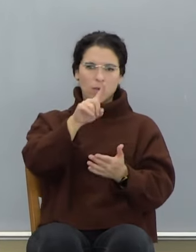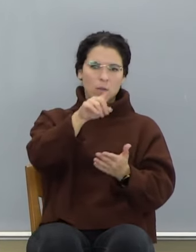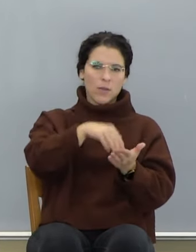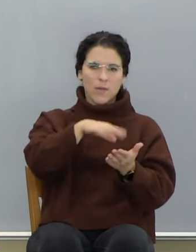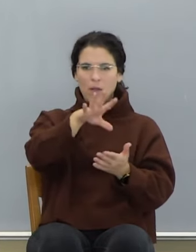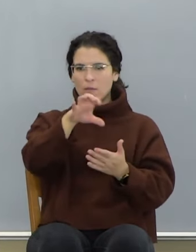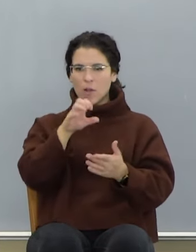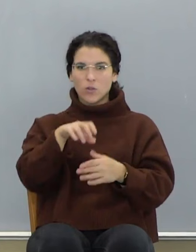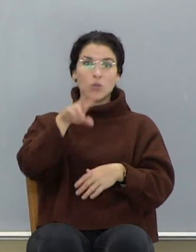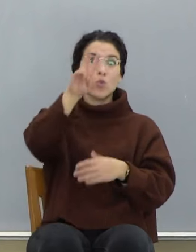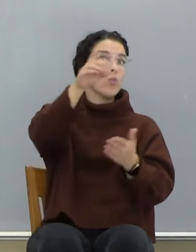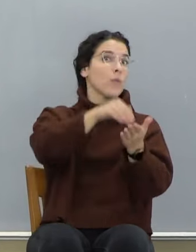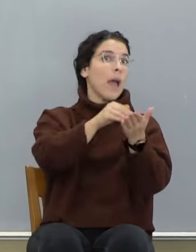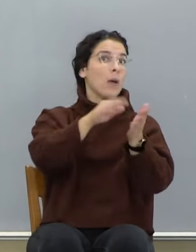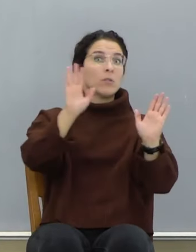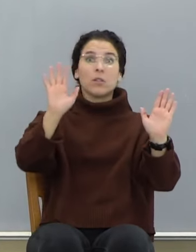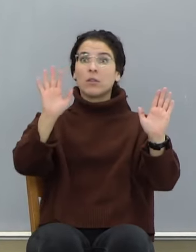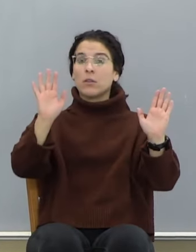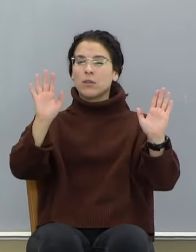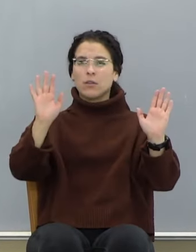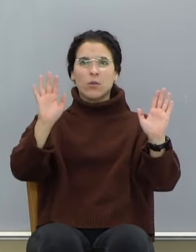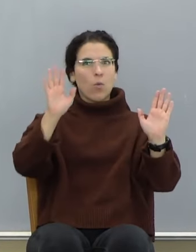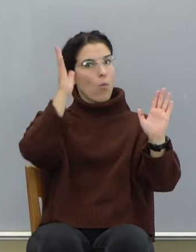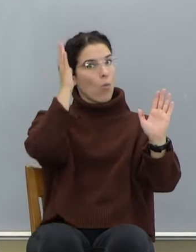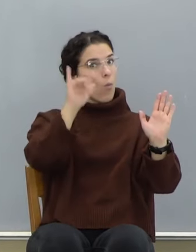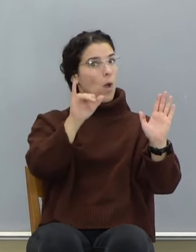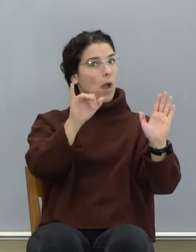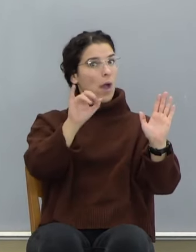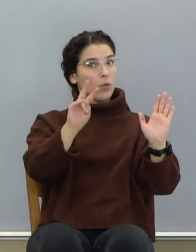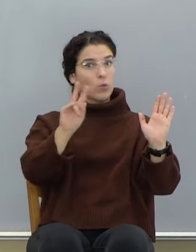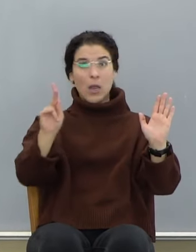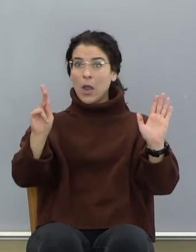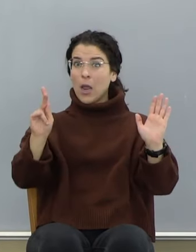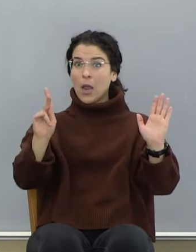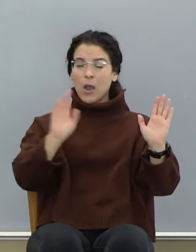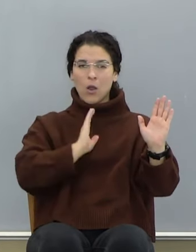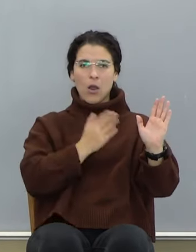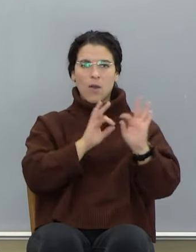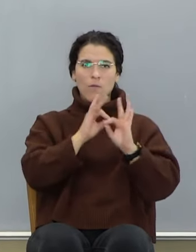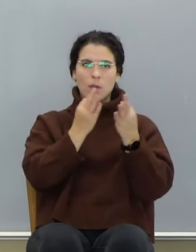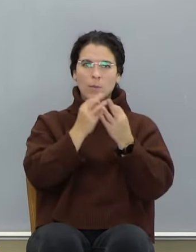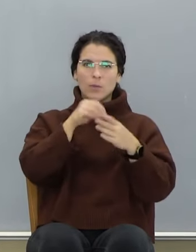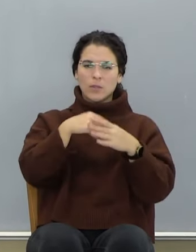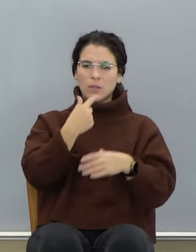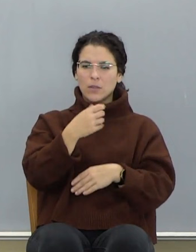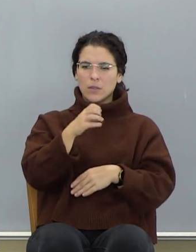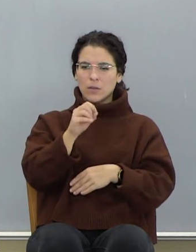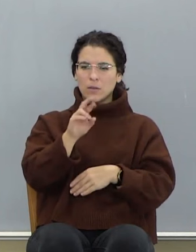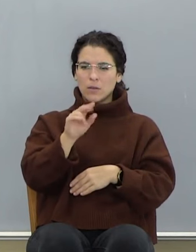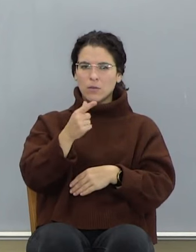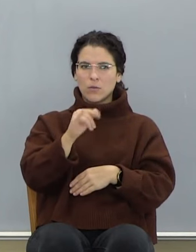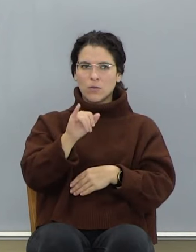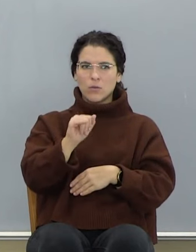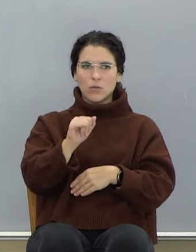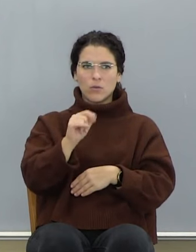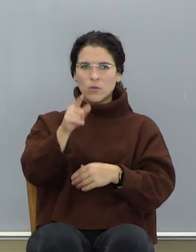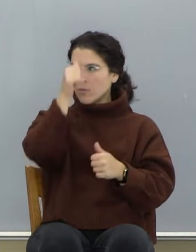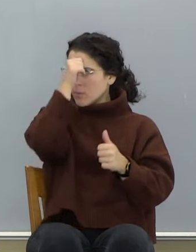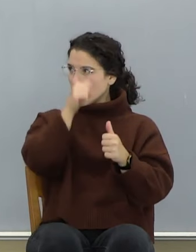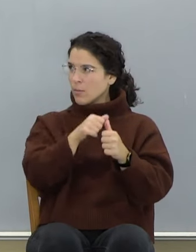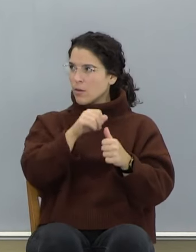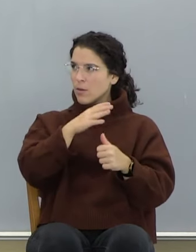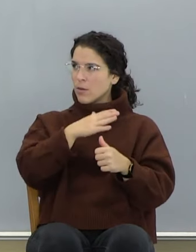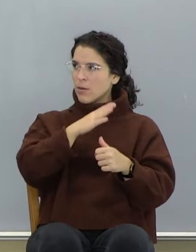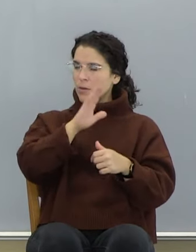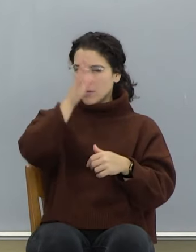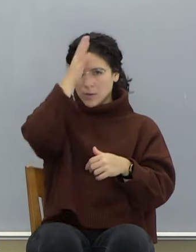1,500, 2,000, Y2K. Our family was in Georgia. Remember your dad? My